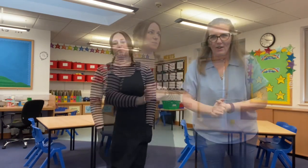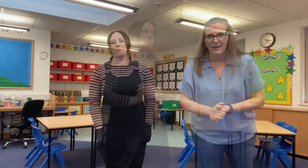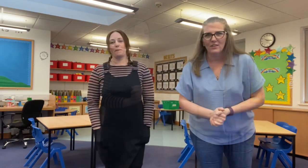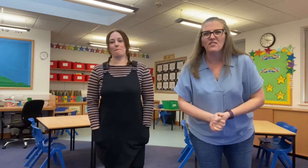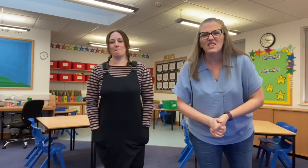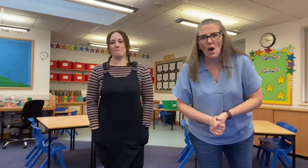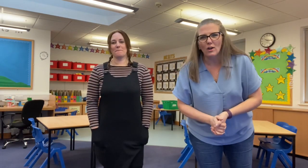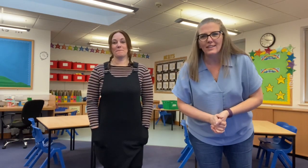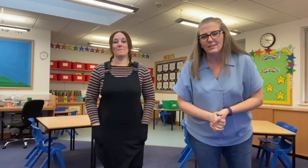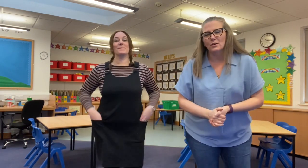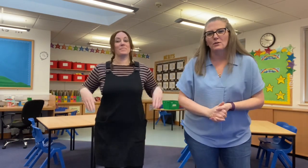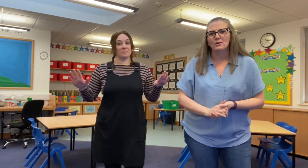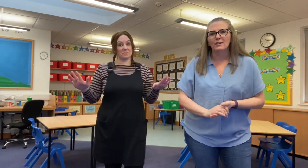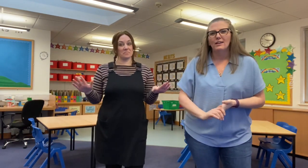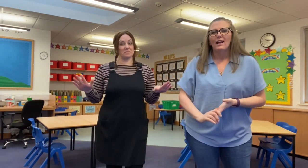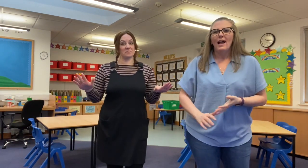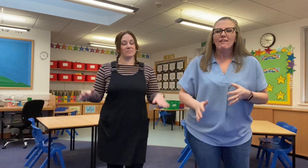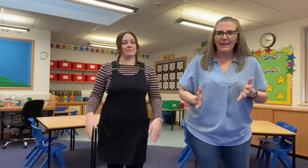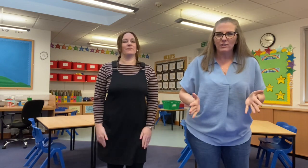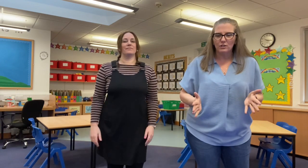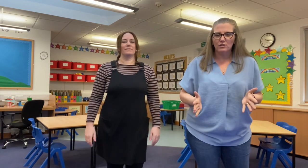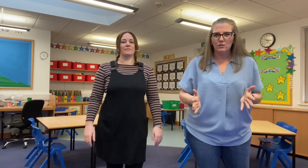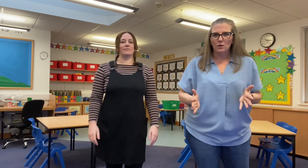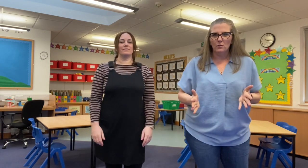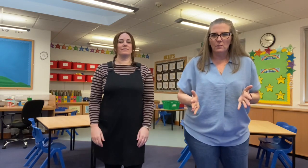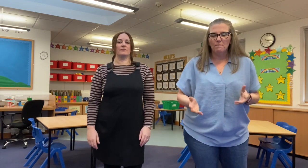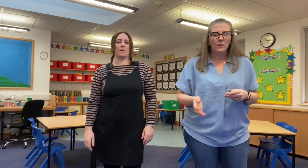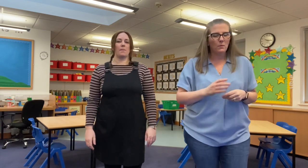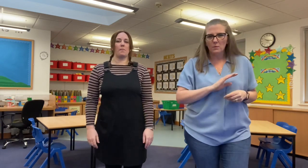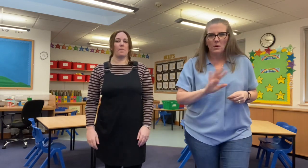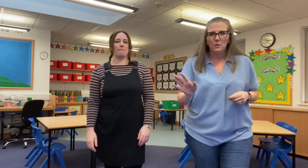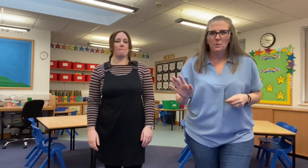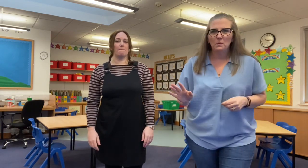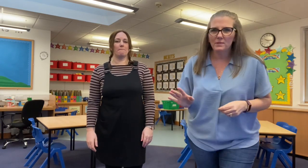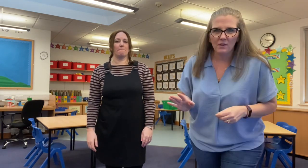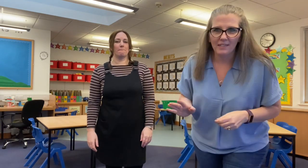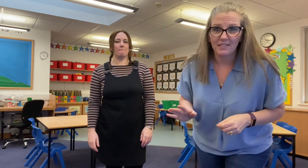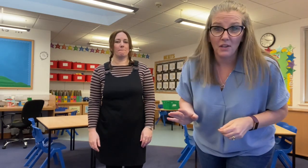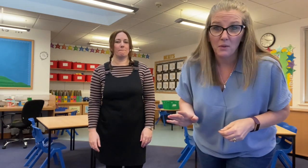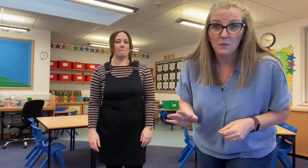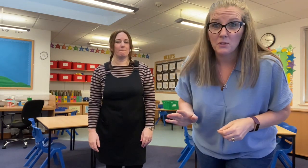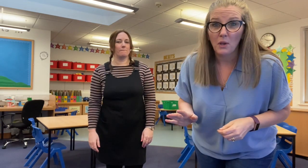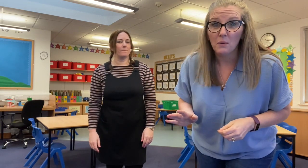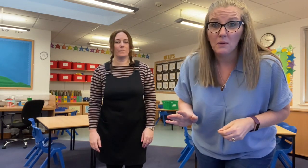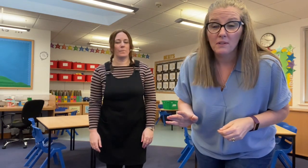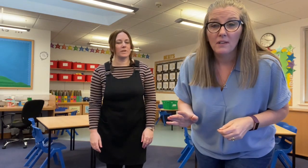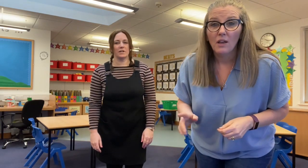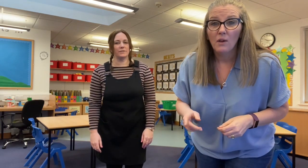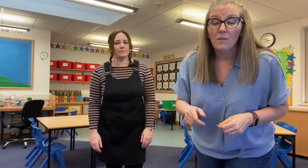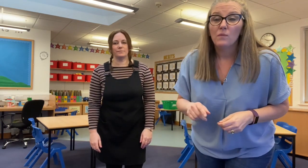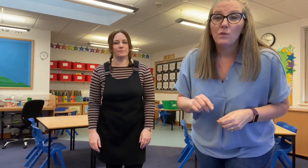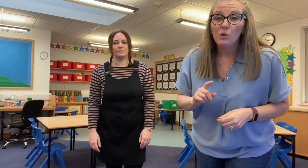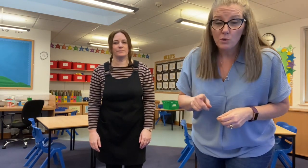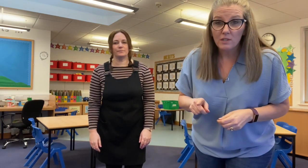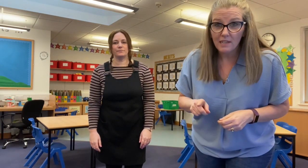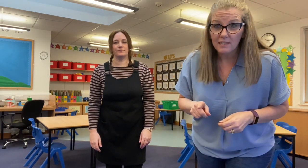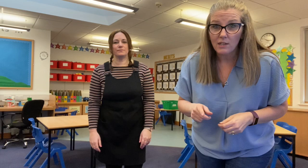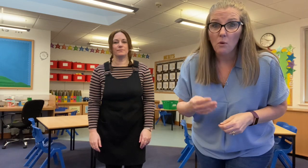The finale song, our action song. We don't need to tell you what to do. We don't. You just need to know